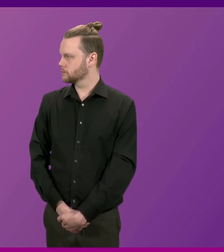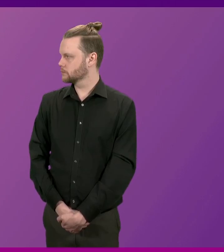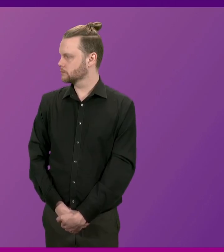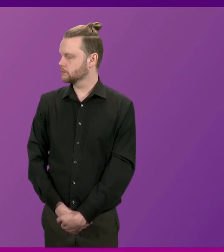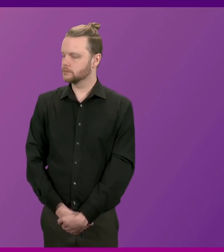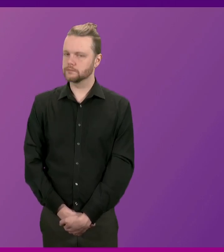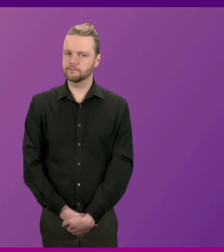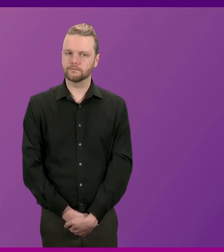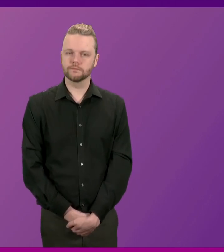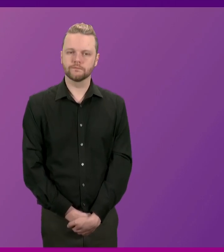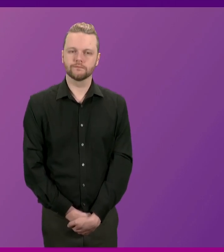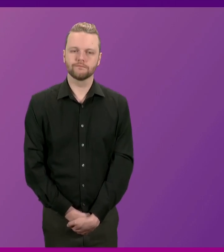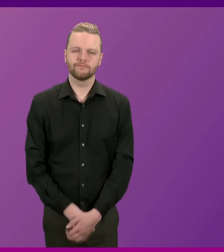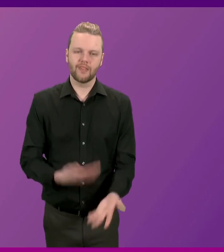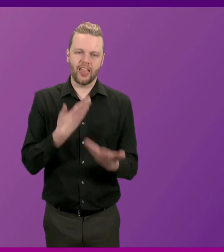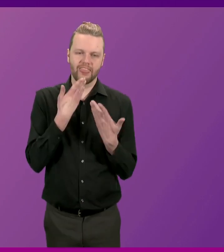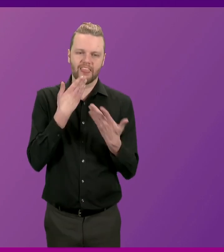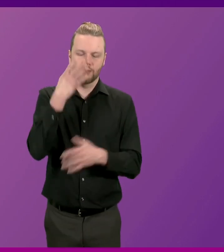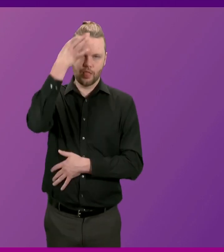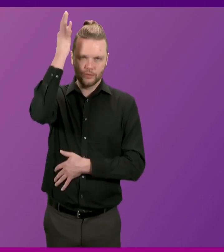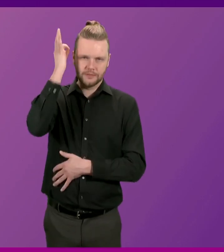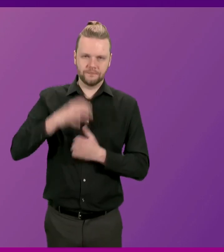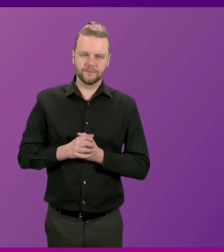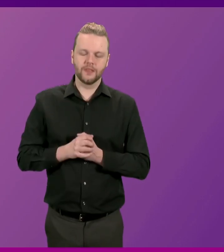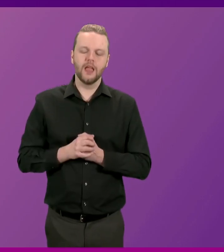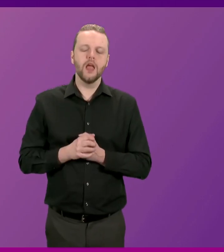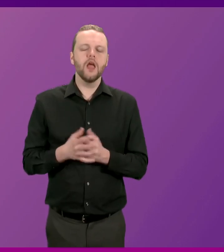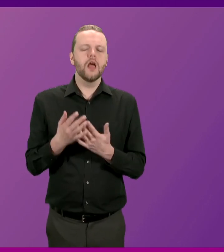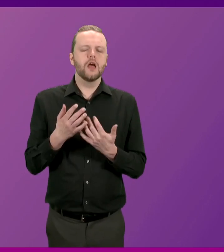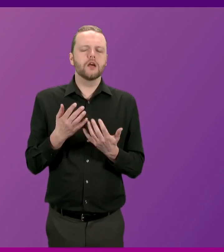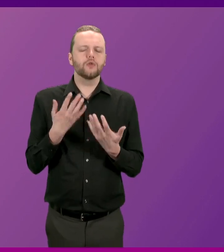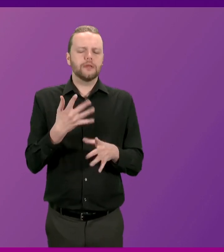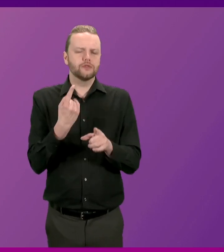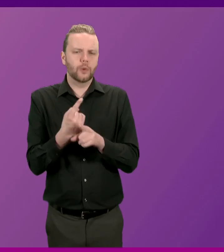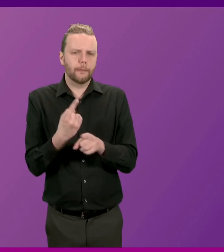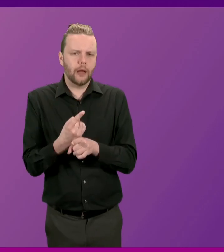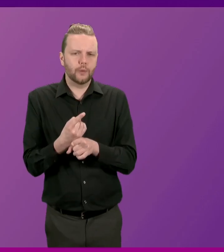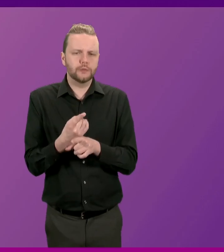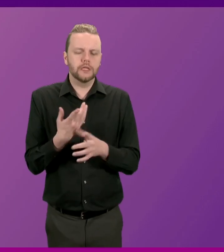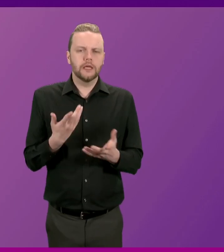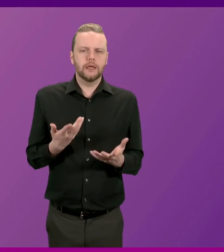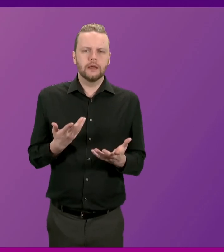confidence. Thank you, Lucy. You talk there about